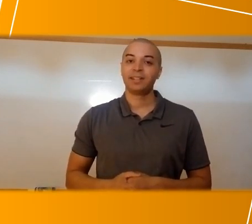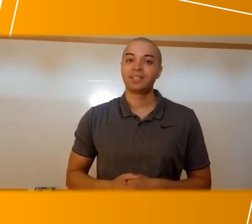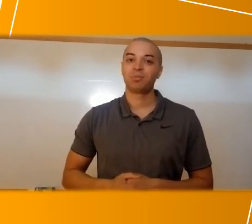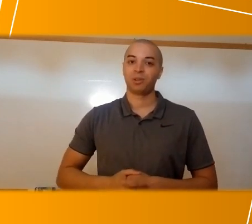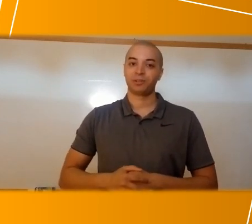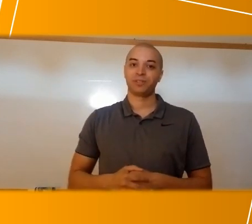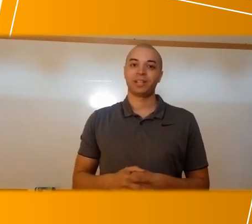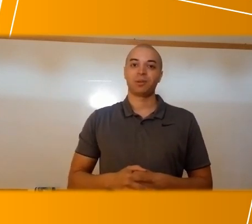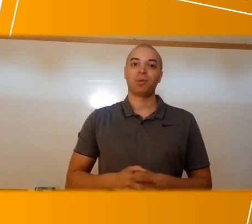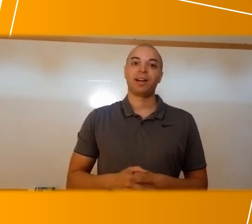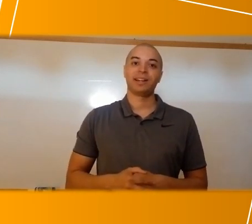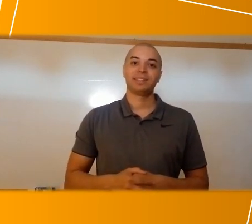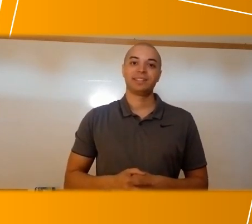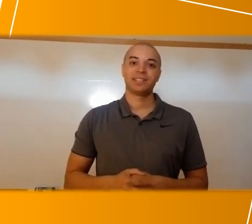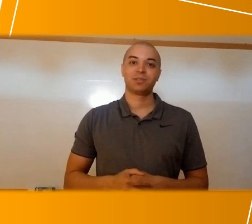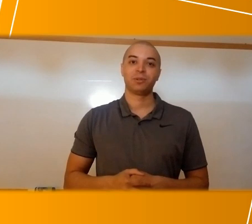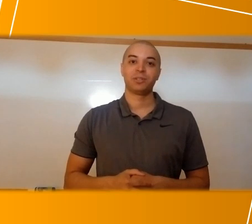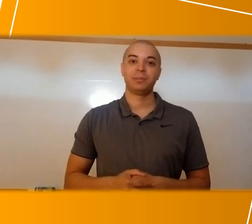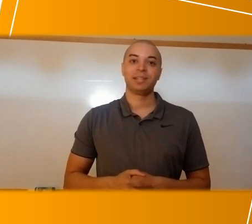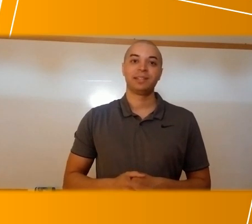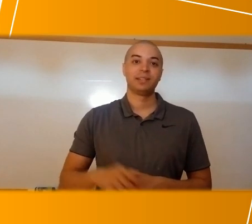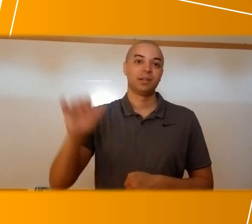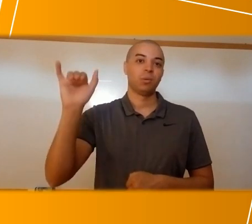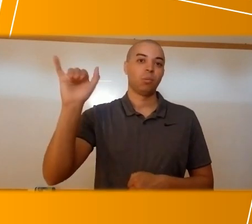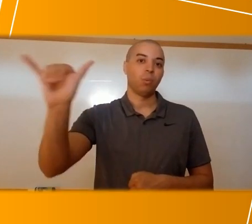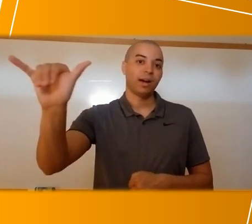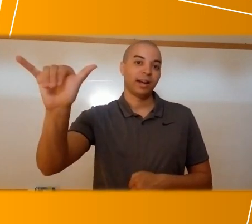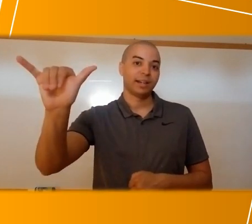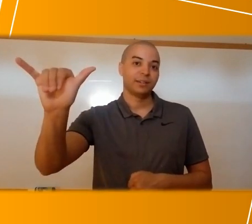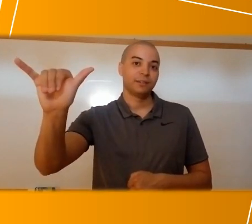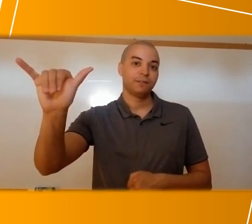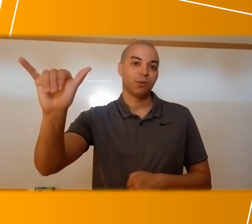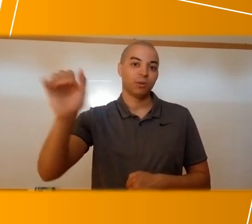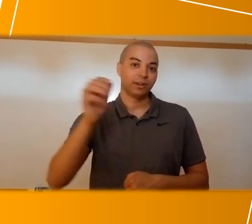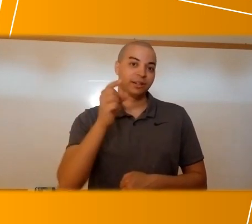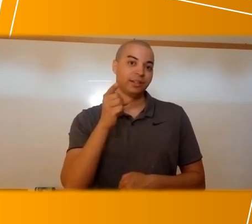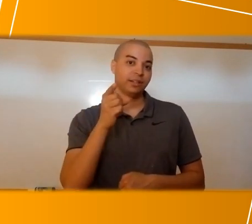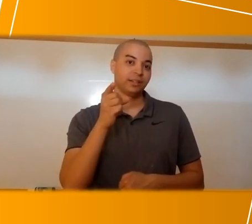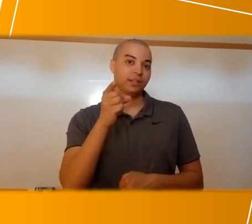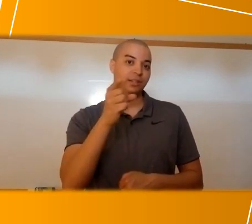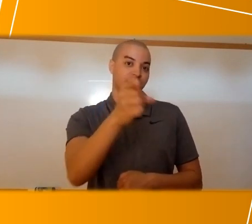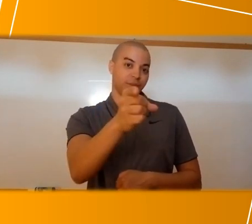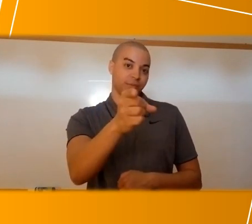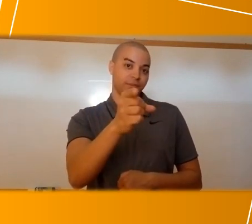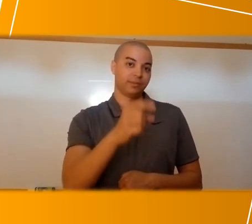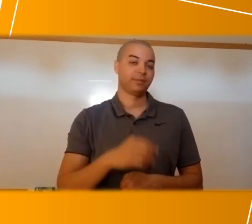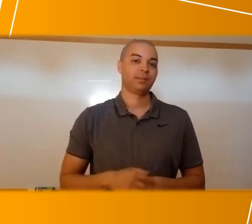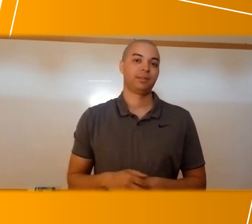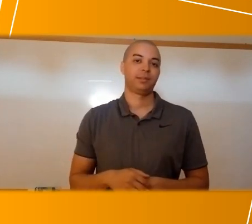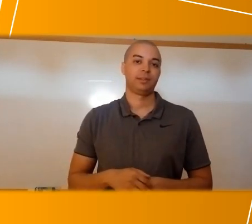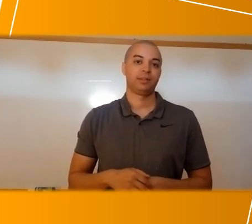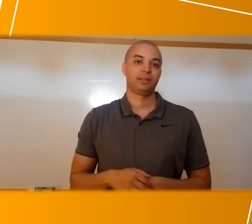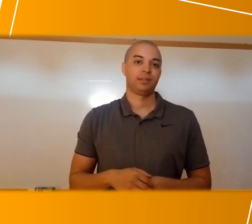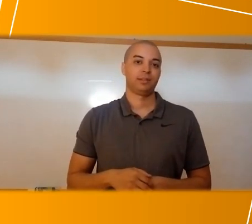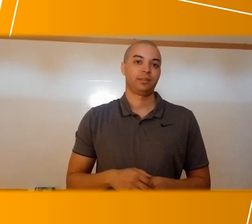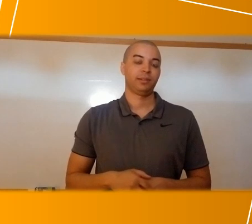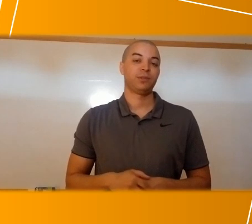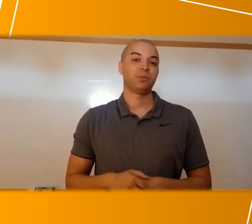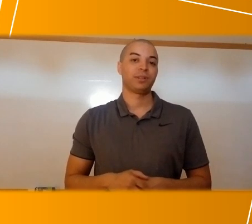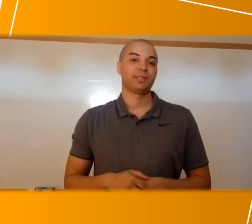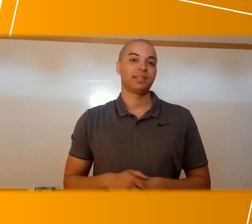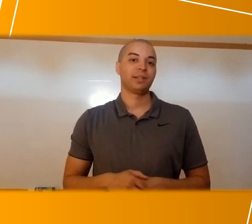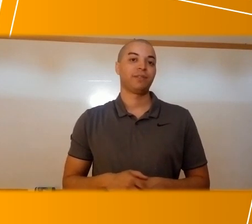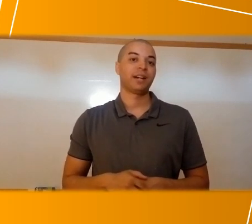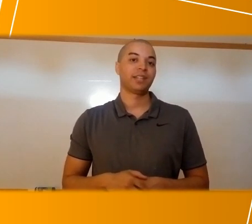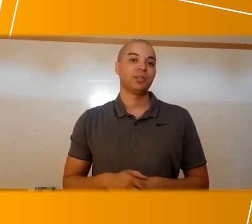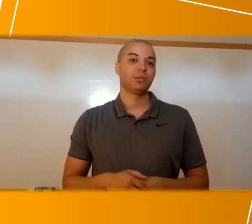Our next word for letter Y is going to be Y for you. If you